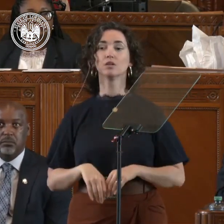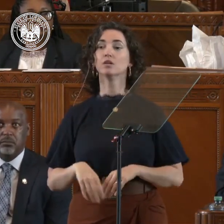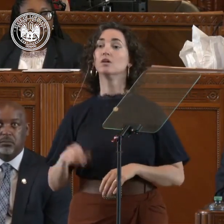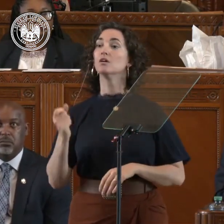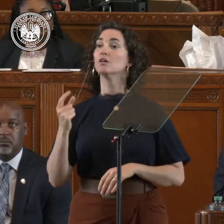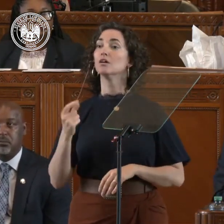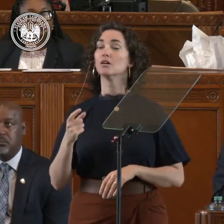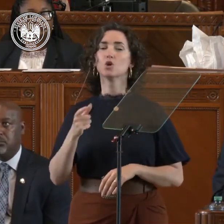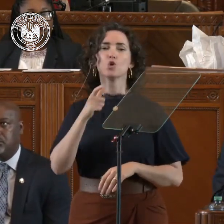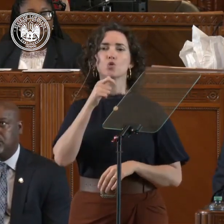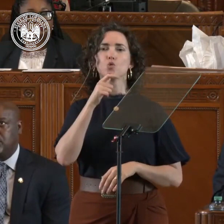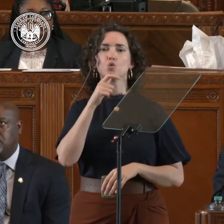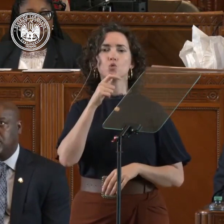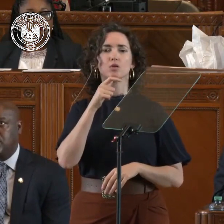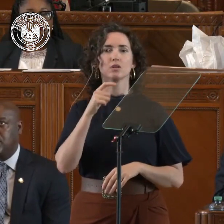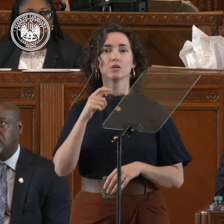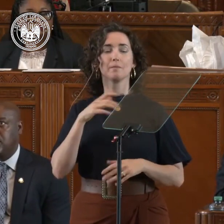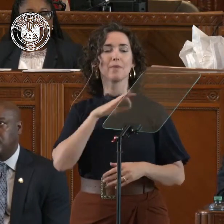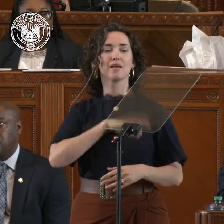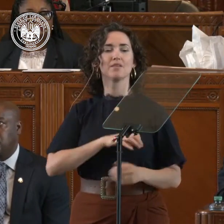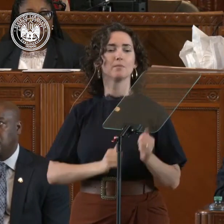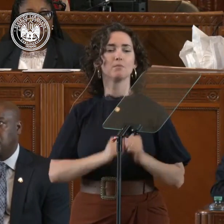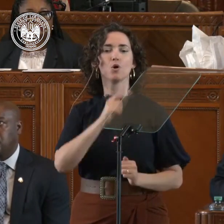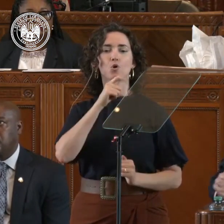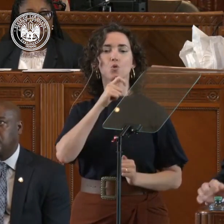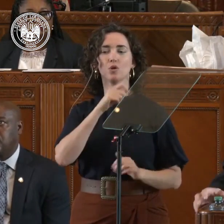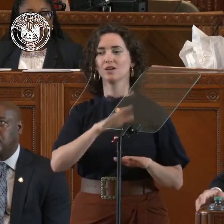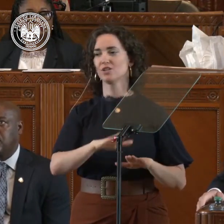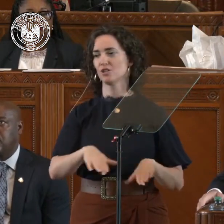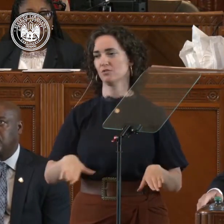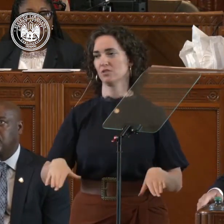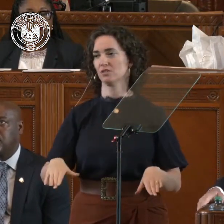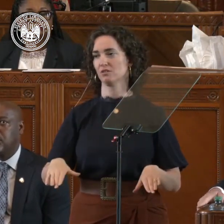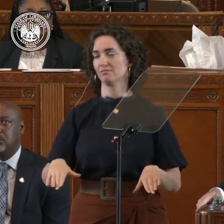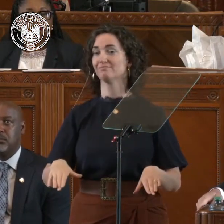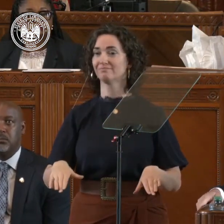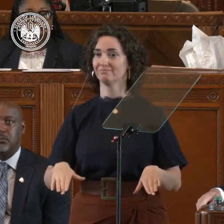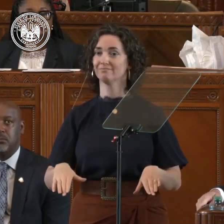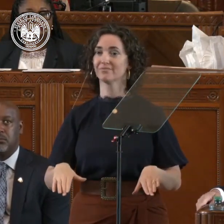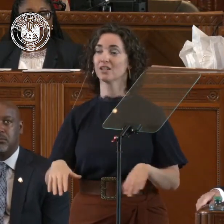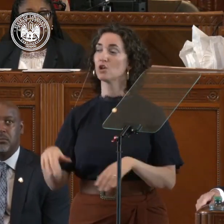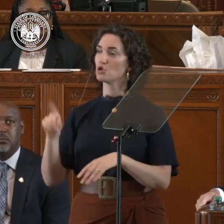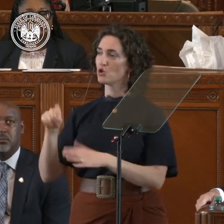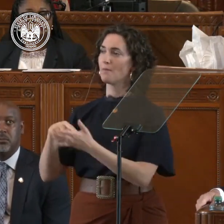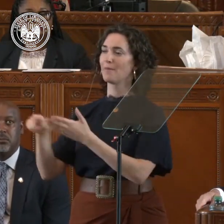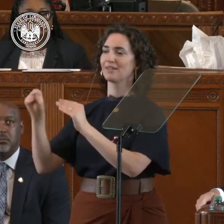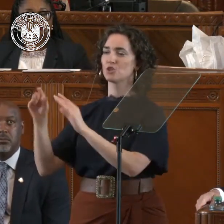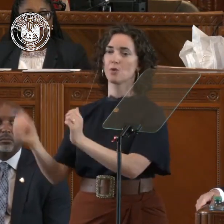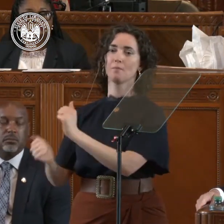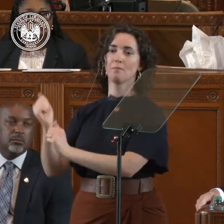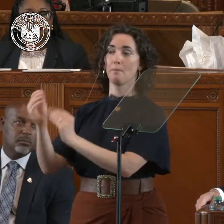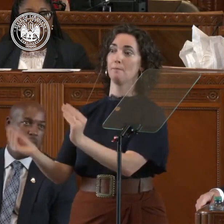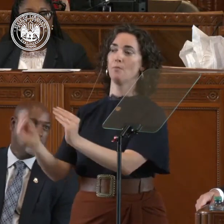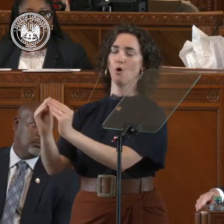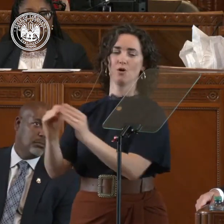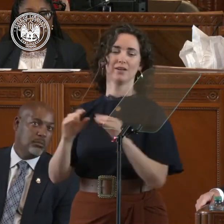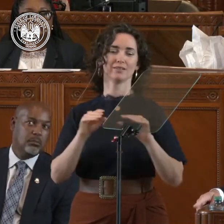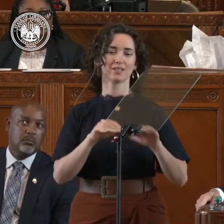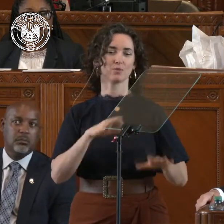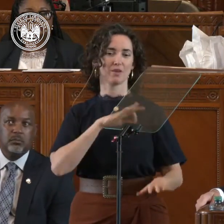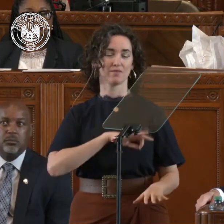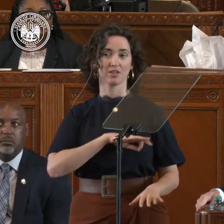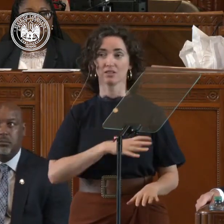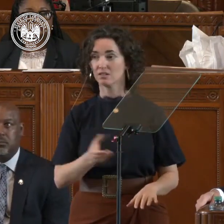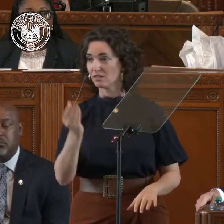most are our children. And speaking of our children, as for early childhood education, I am proposing